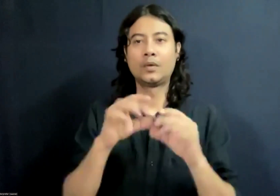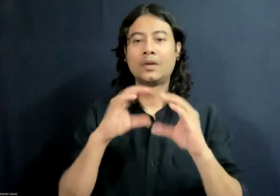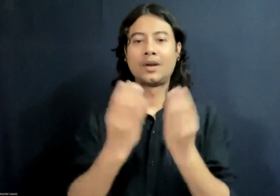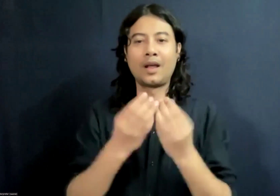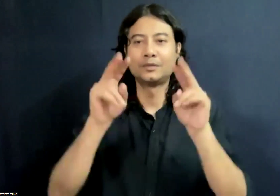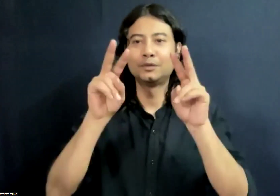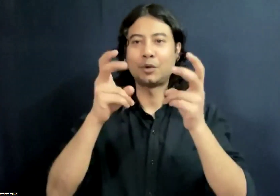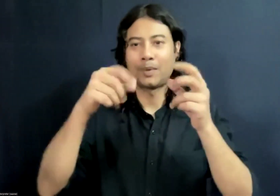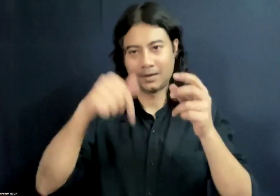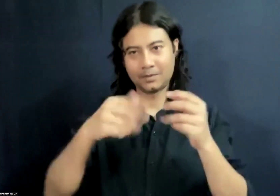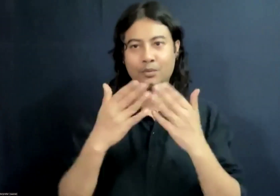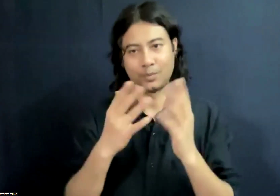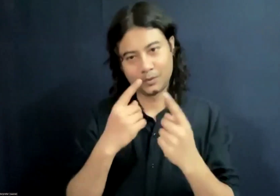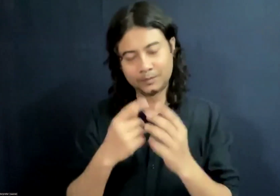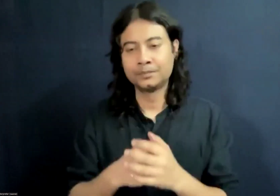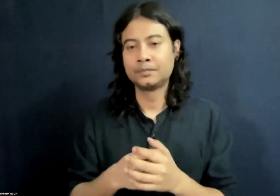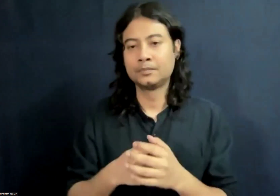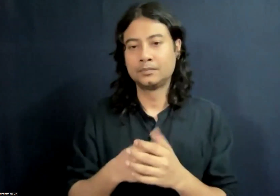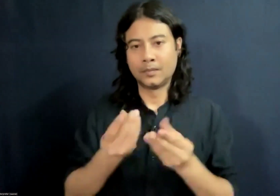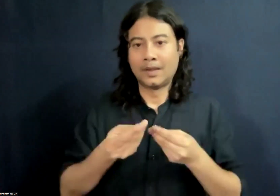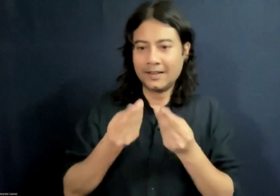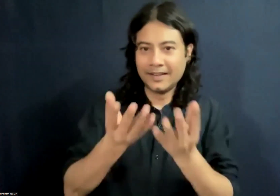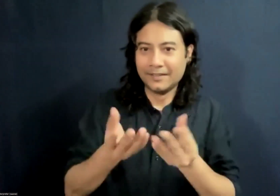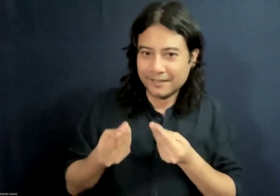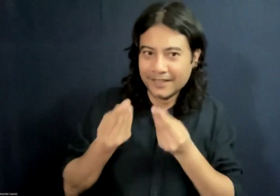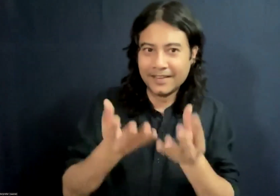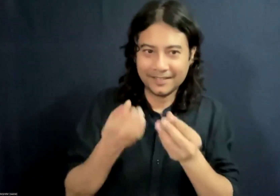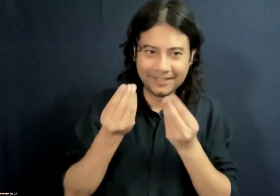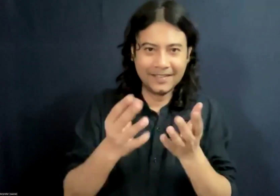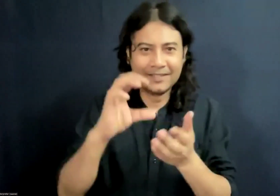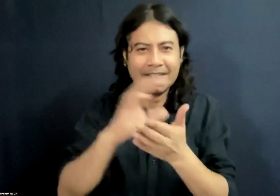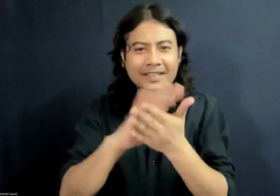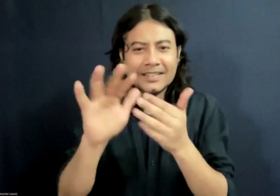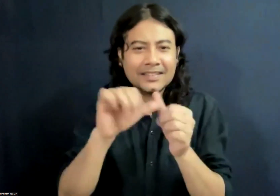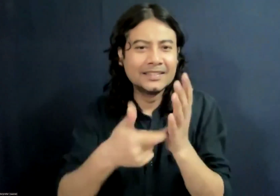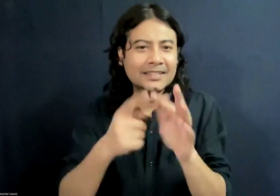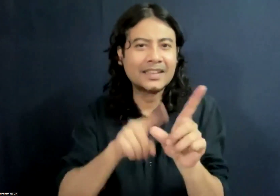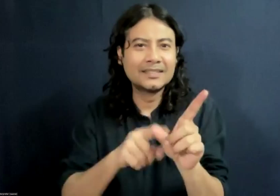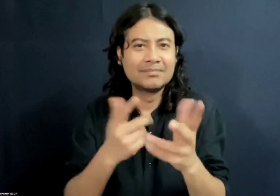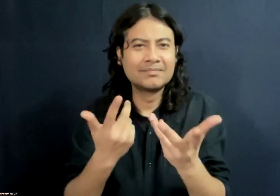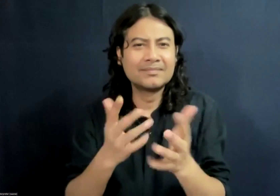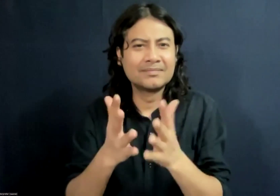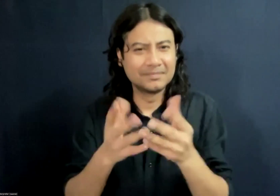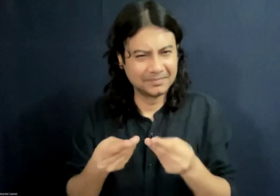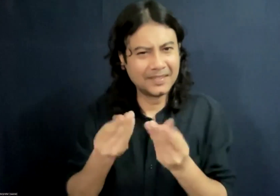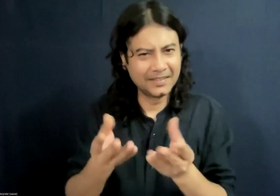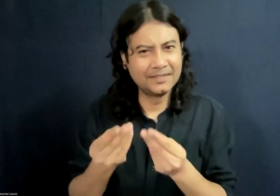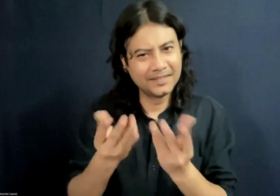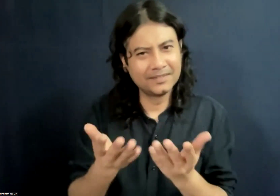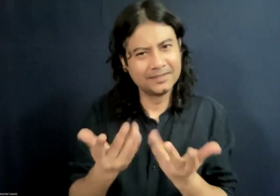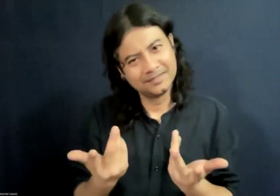So I will also share some pictures with you today so that it becomes little easy to understand.